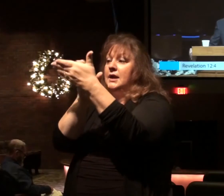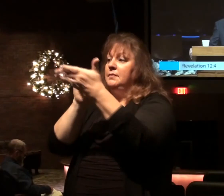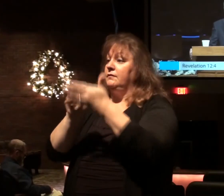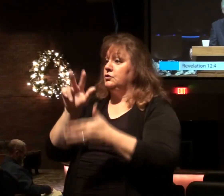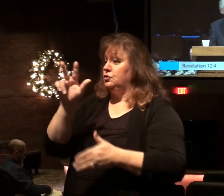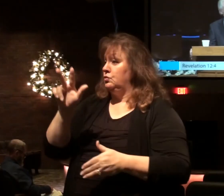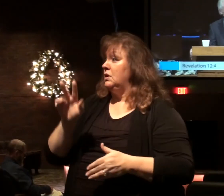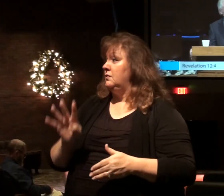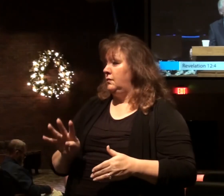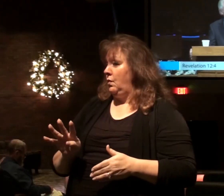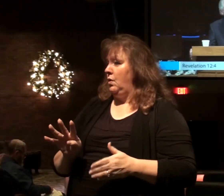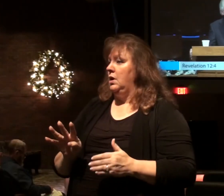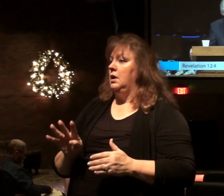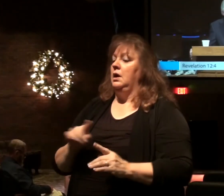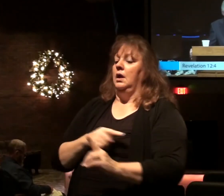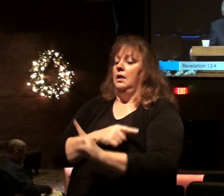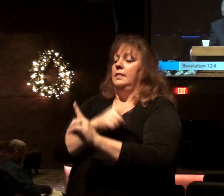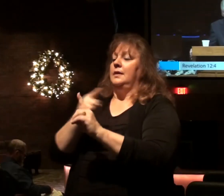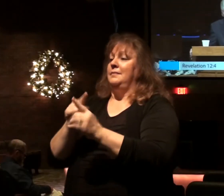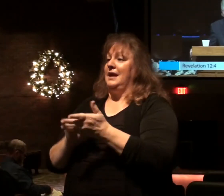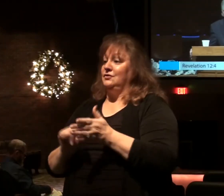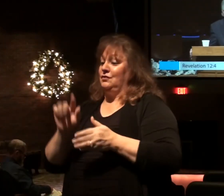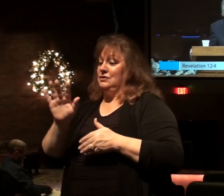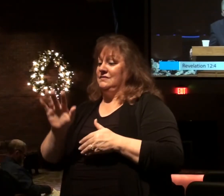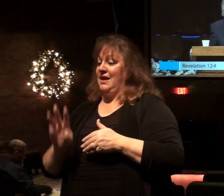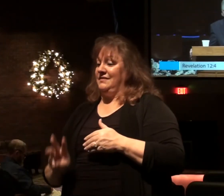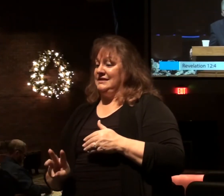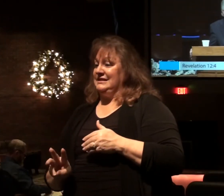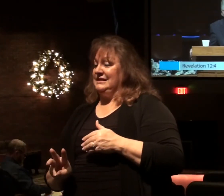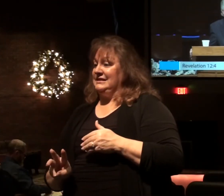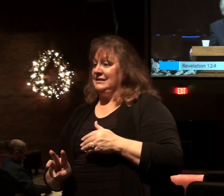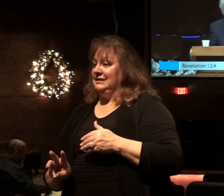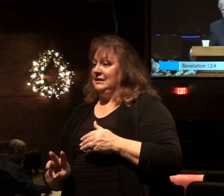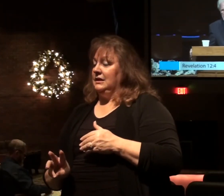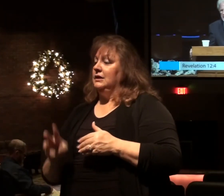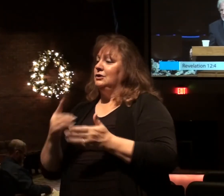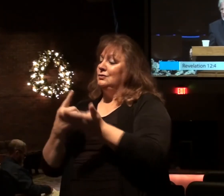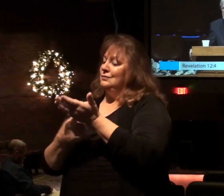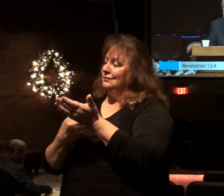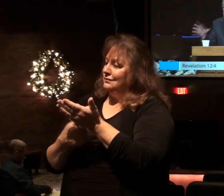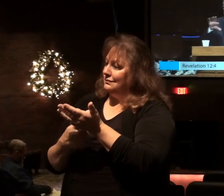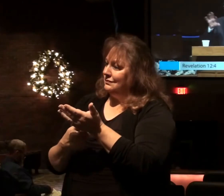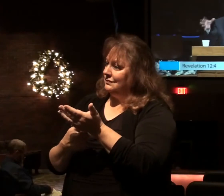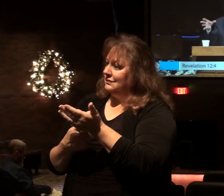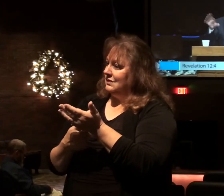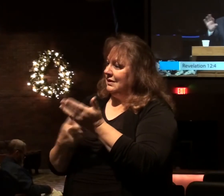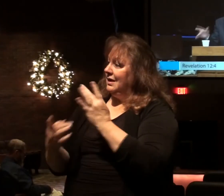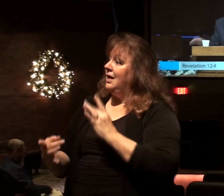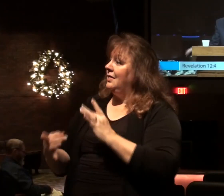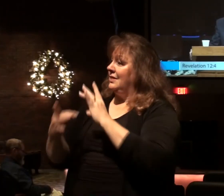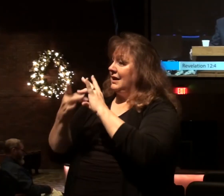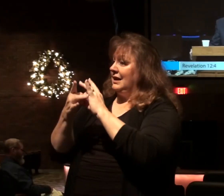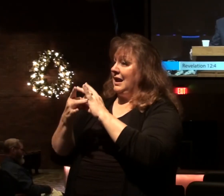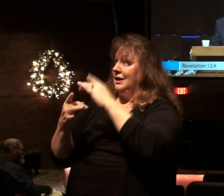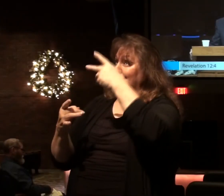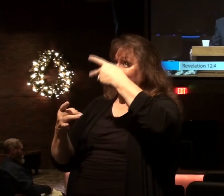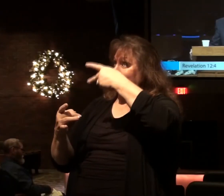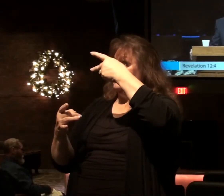3 and 4. Then we can come back to verses 5 and 6 to talk about the connection of the